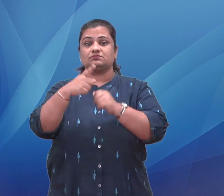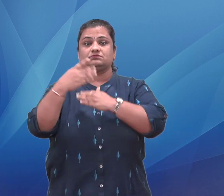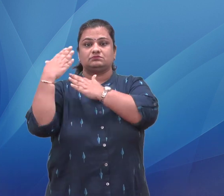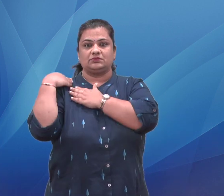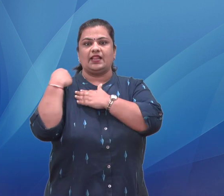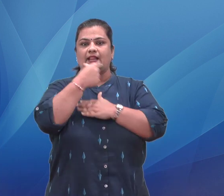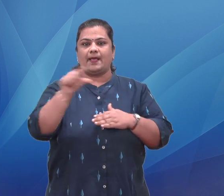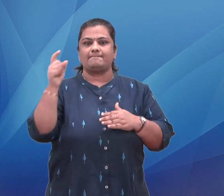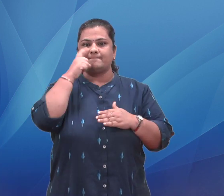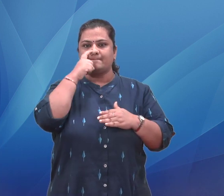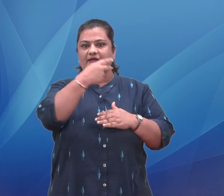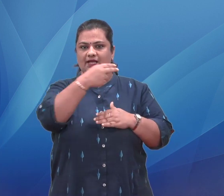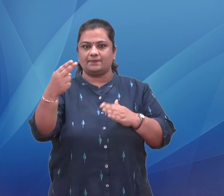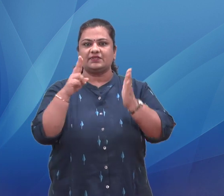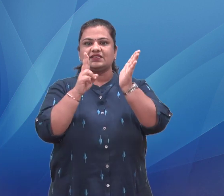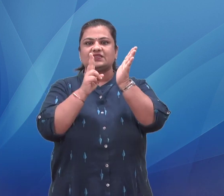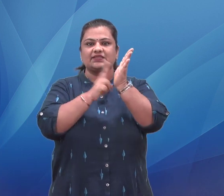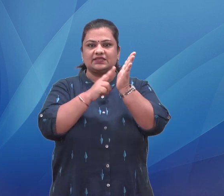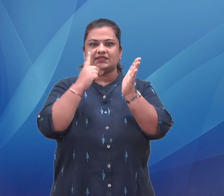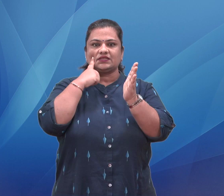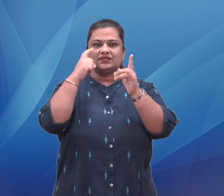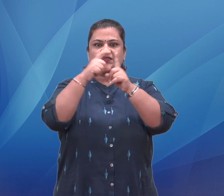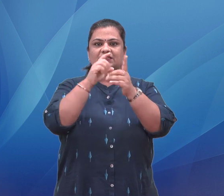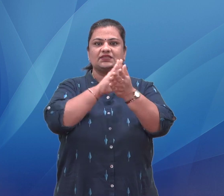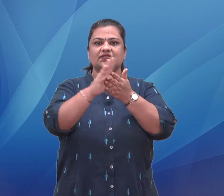be filed with the Consumer Commission too or with the district collector.